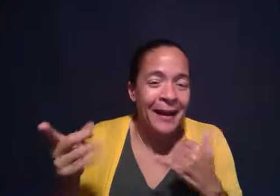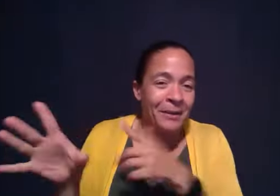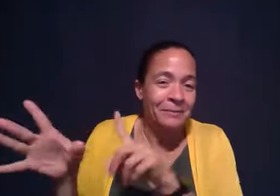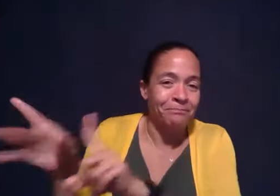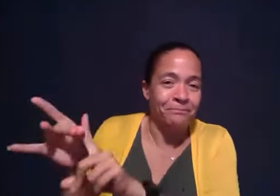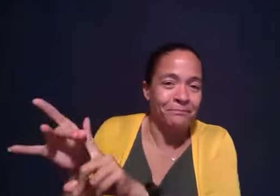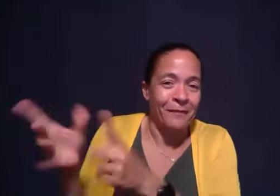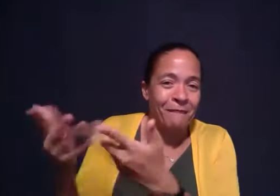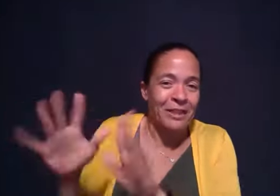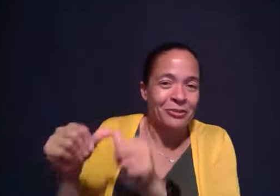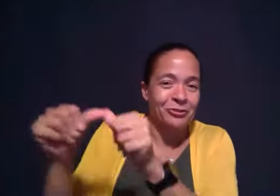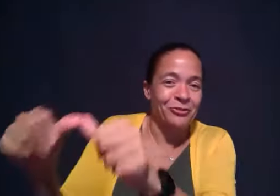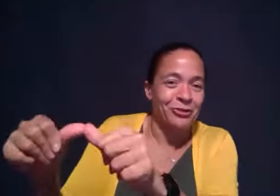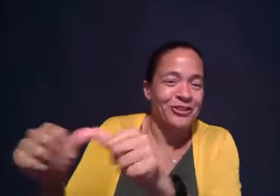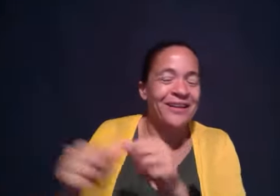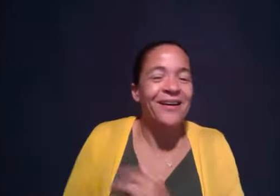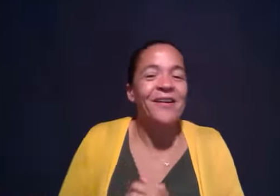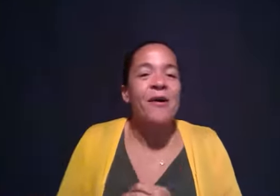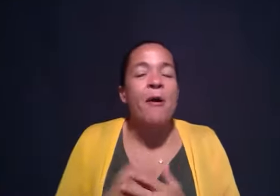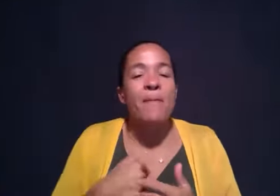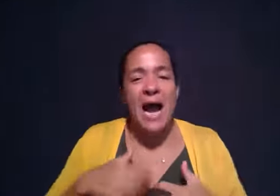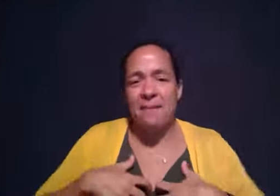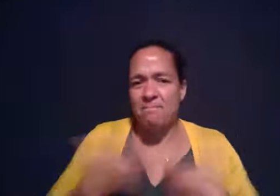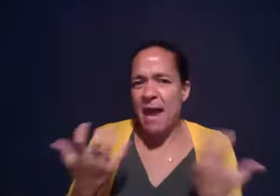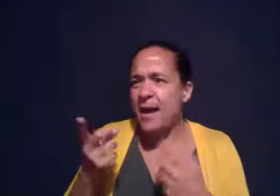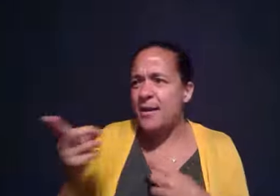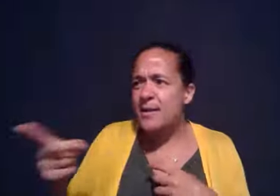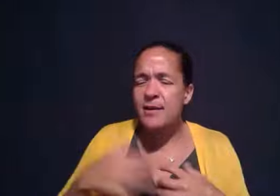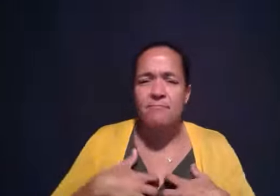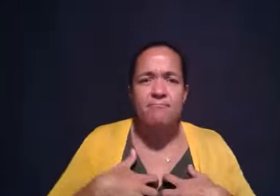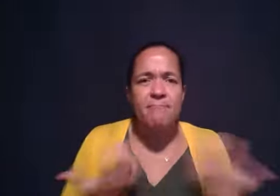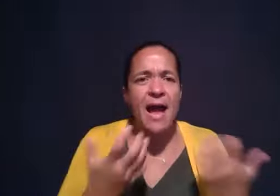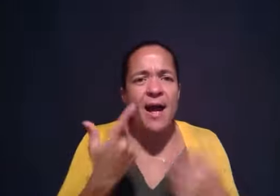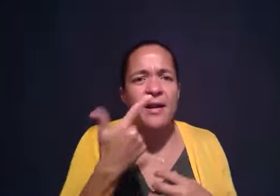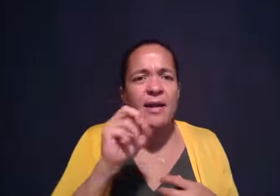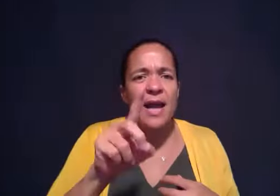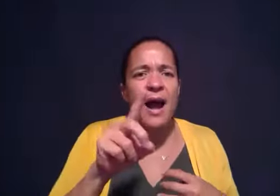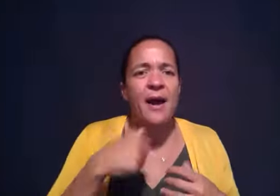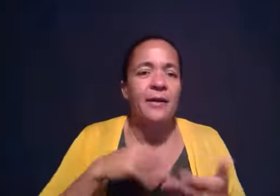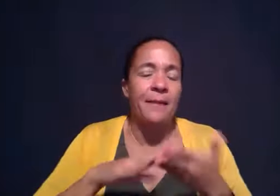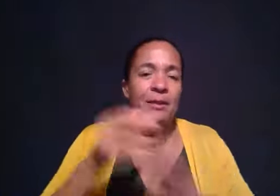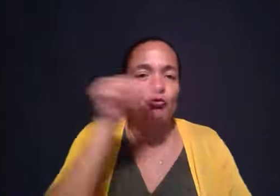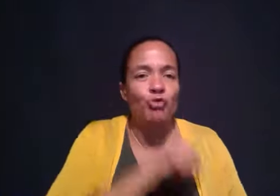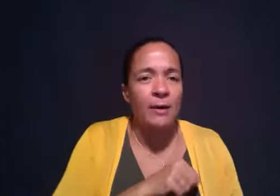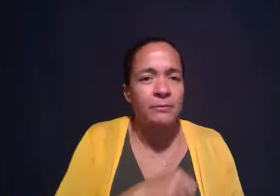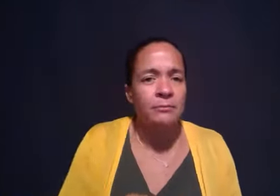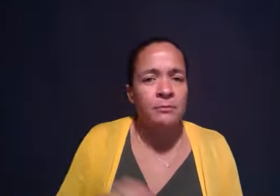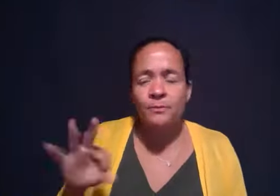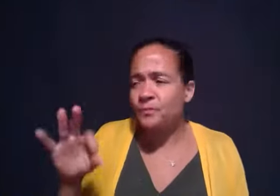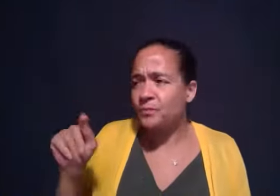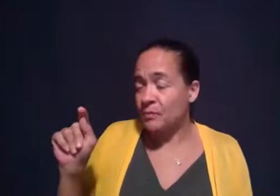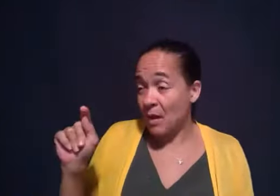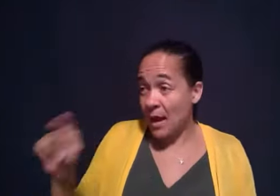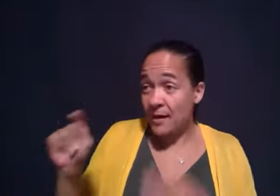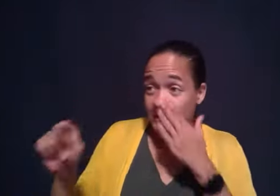But I got mad at him, and I got mad at God, and I got drunk at them both. You know, if he wasn't going to be my introduction to sin, then I was going to try